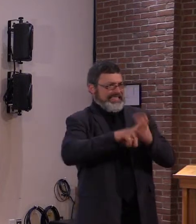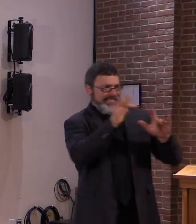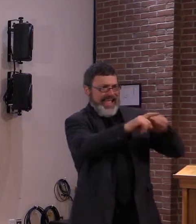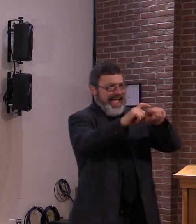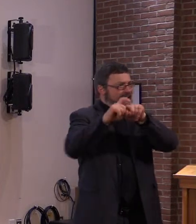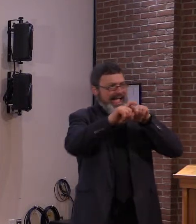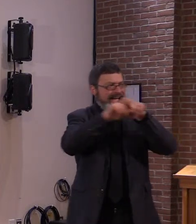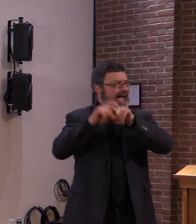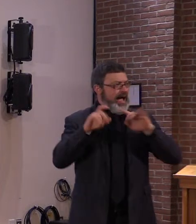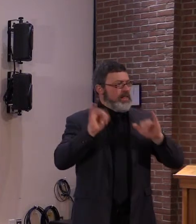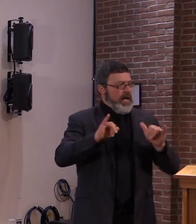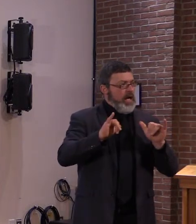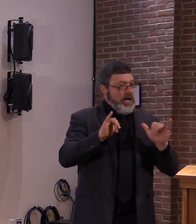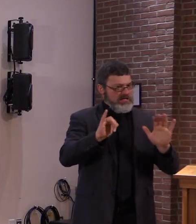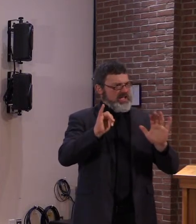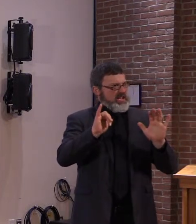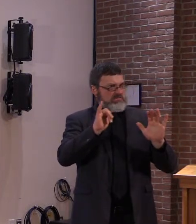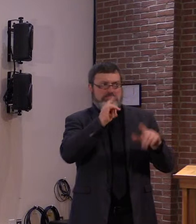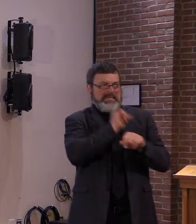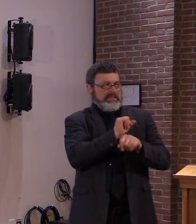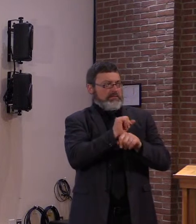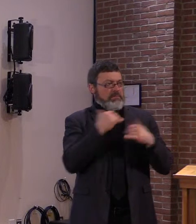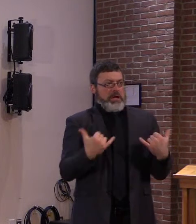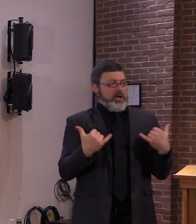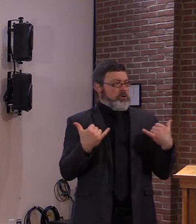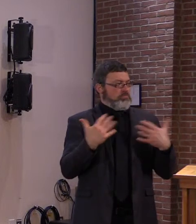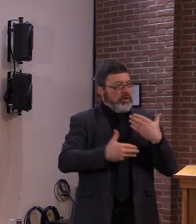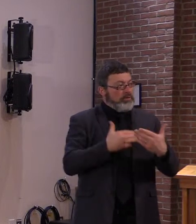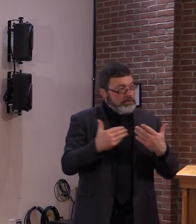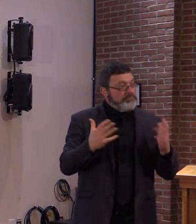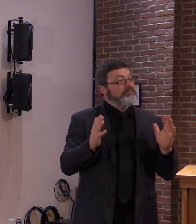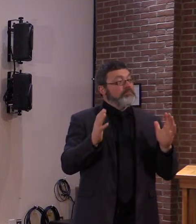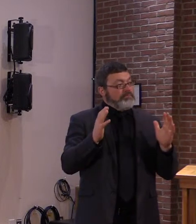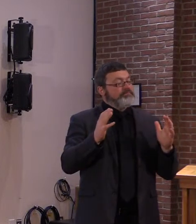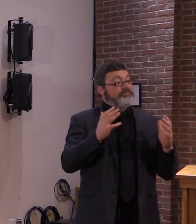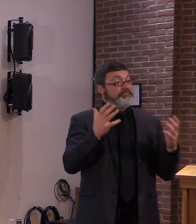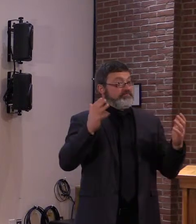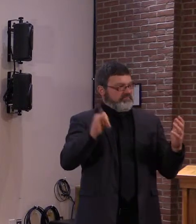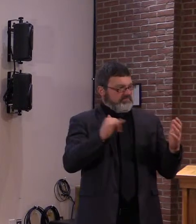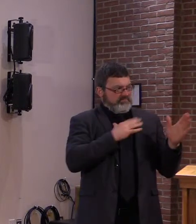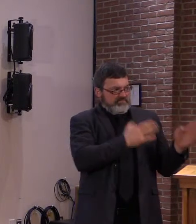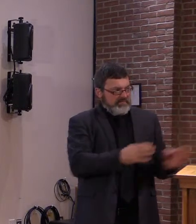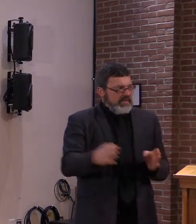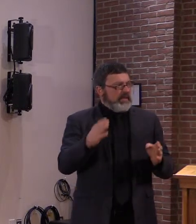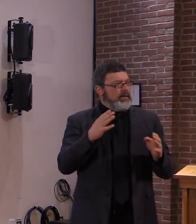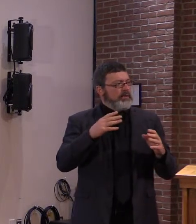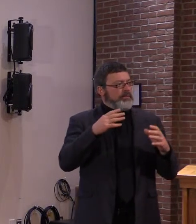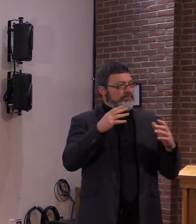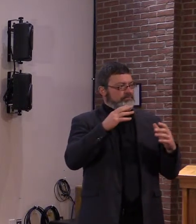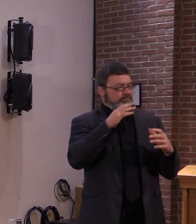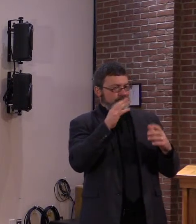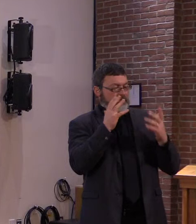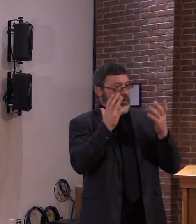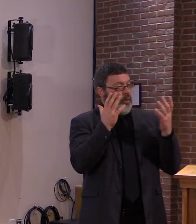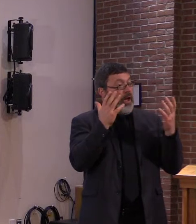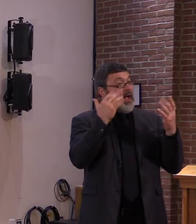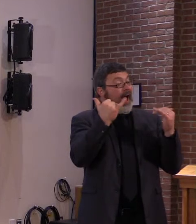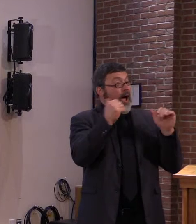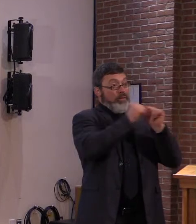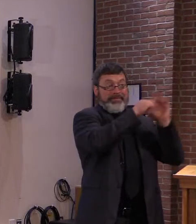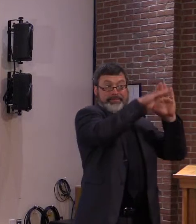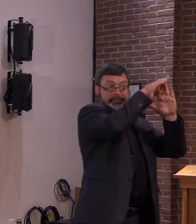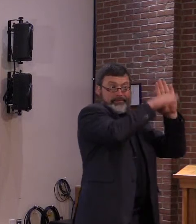but not many. Mm-hmm. But again, I don't want to say that that's gospel at this point in time because we just